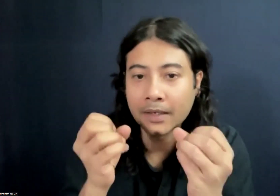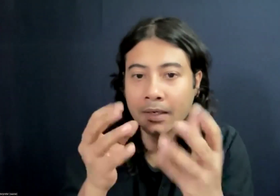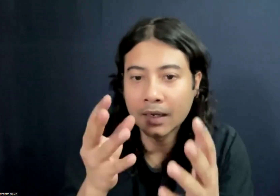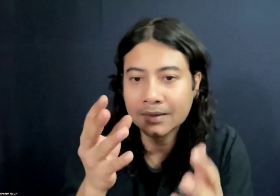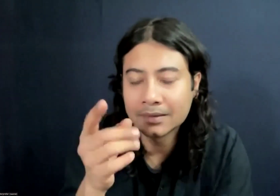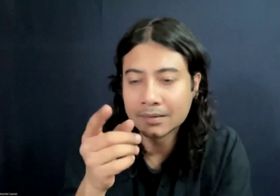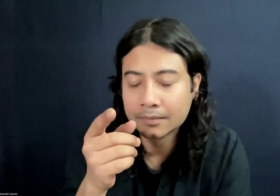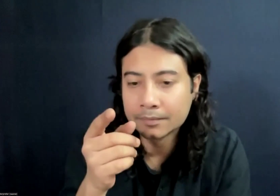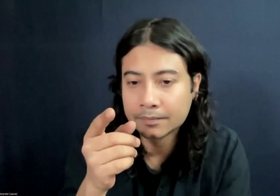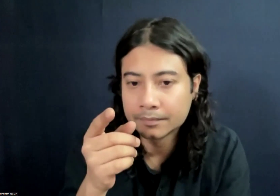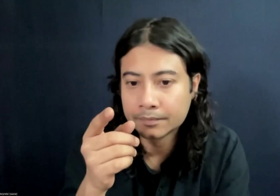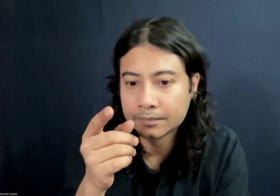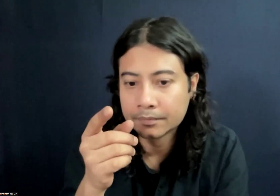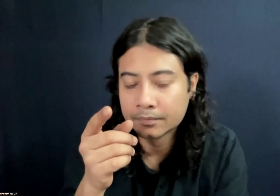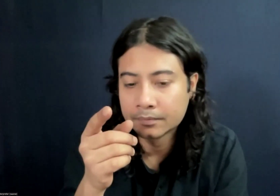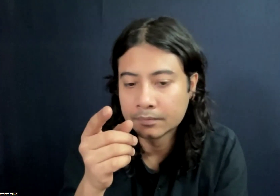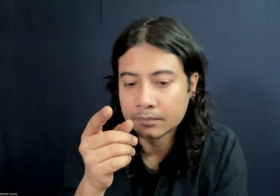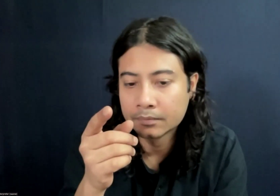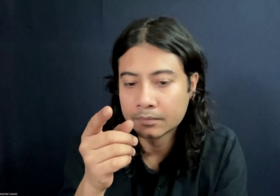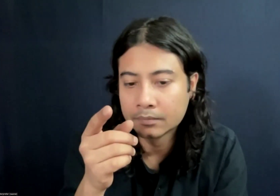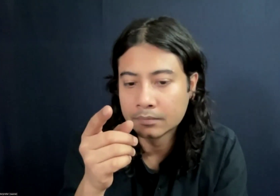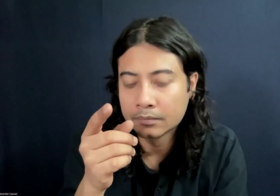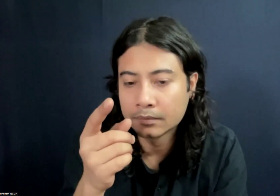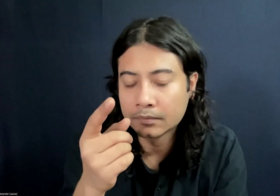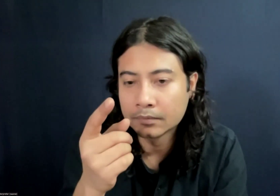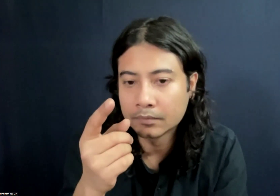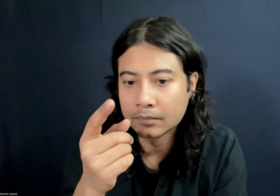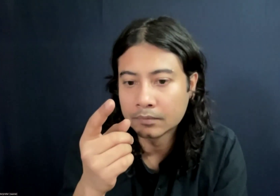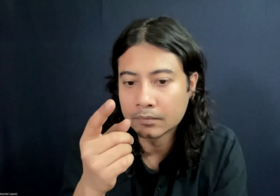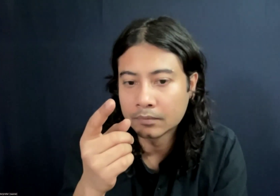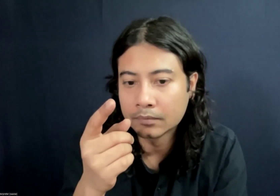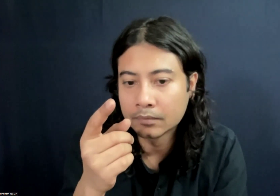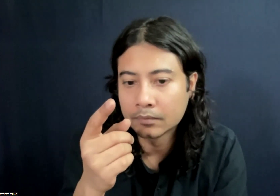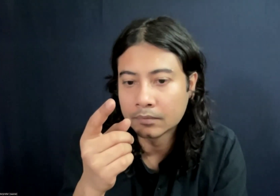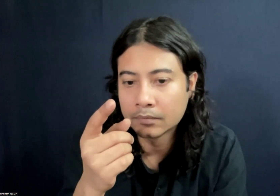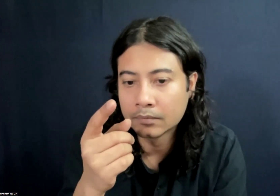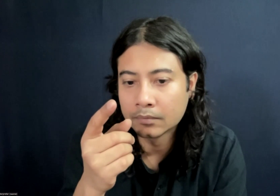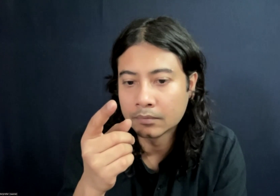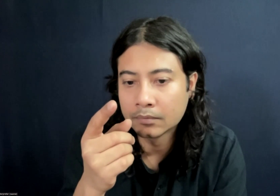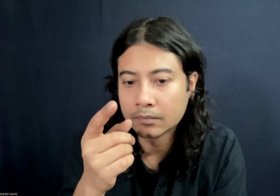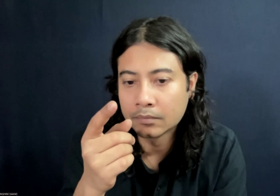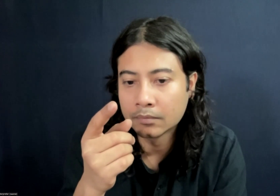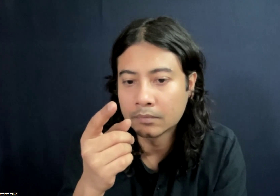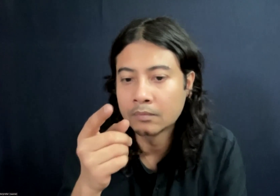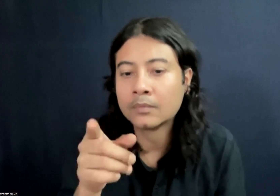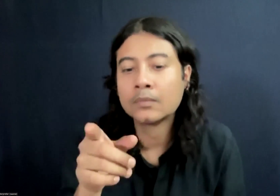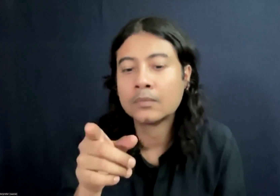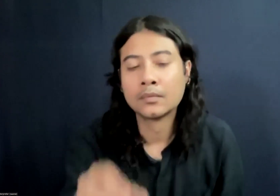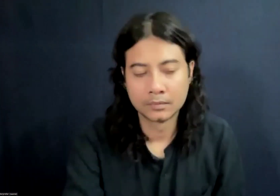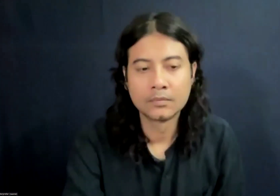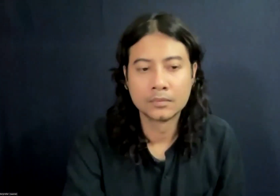Are we starting class? Yeah. Because I was muting everybody. Yeah, I think you've done it.